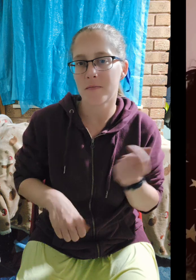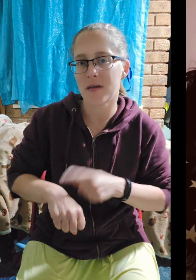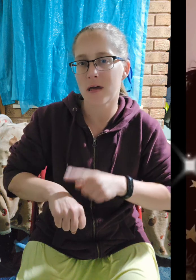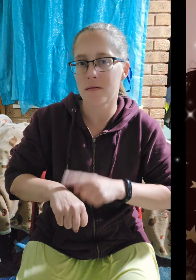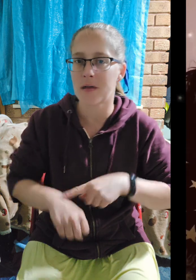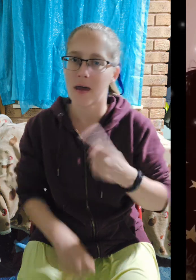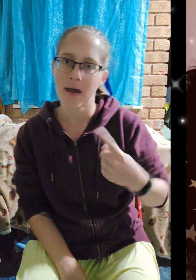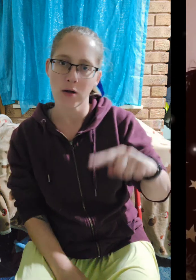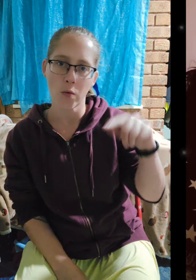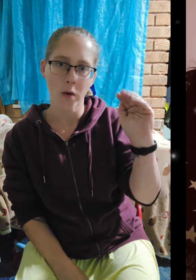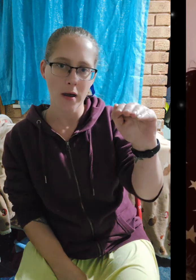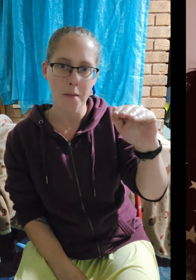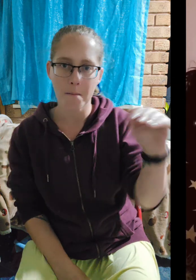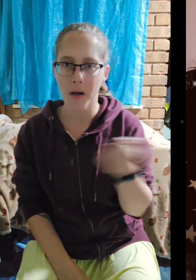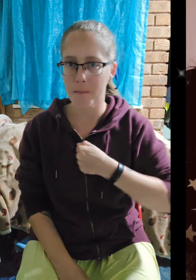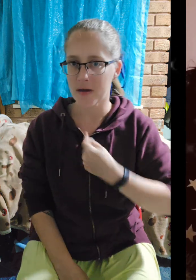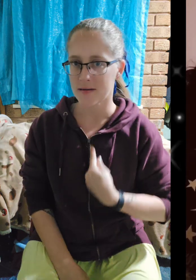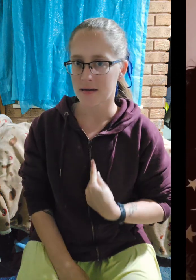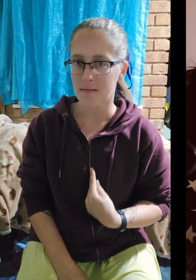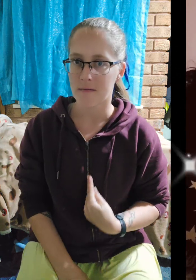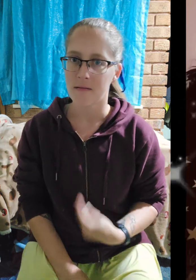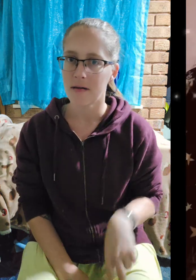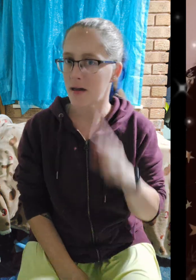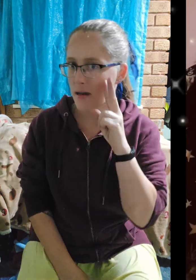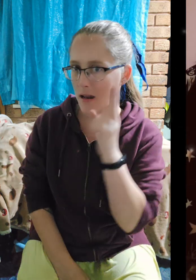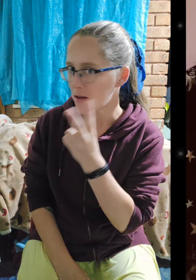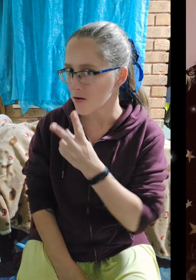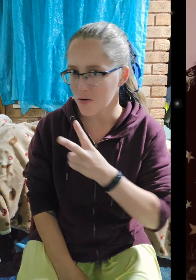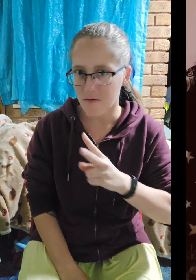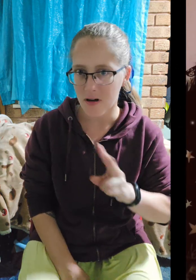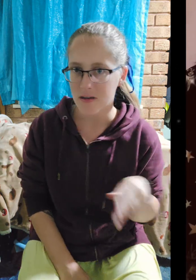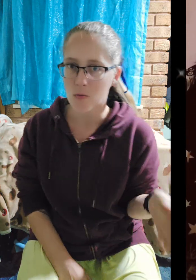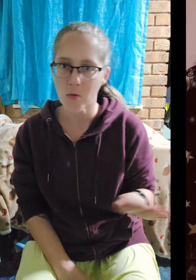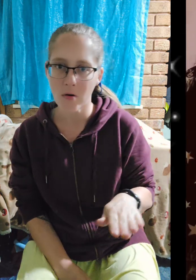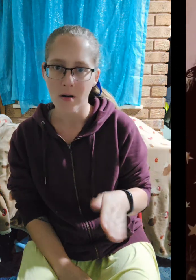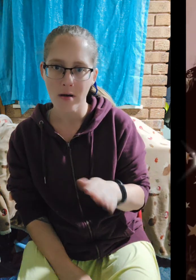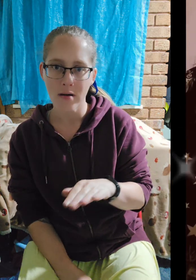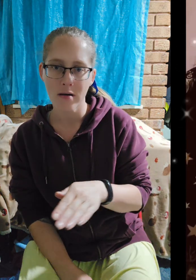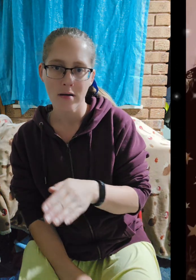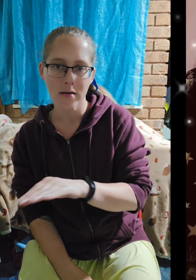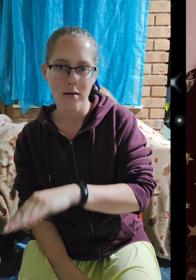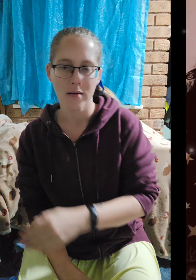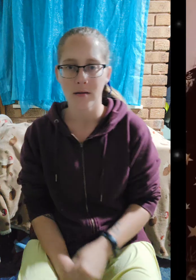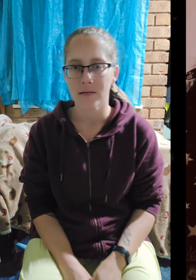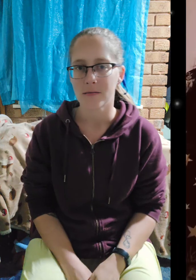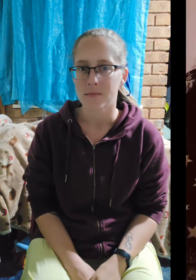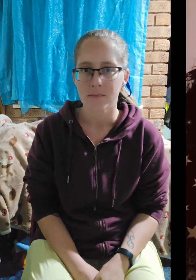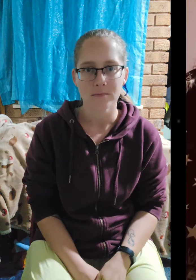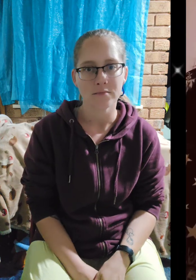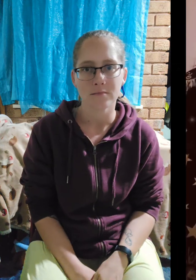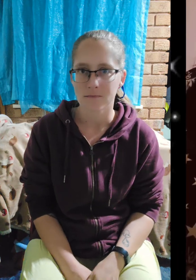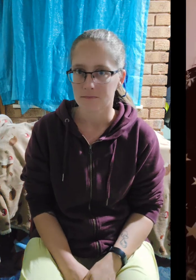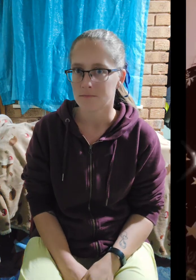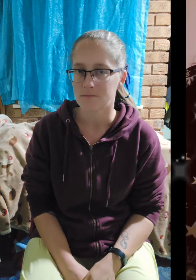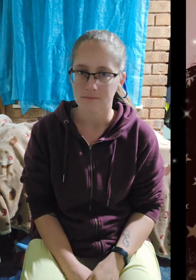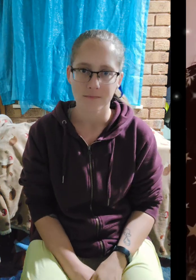Well, sometimes I go out by myself and I look across the water,